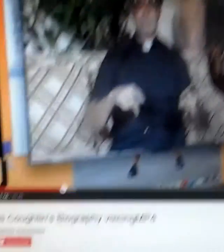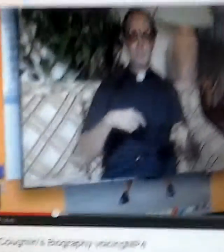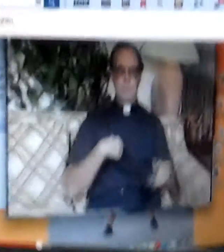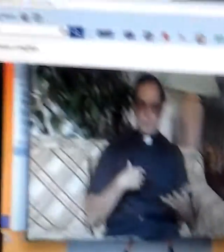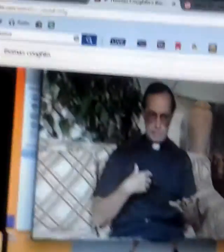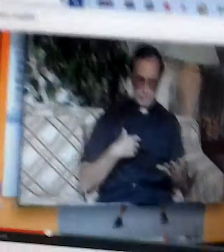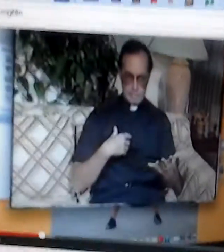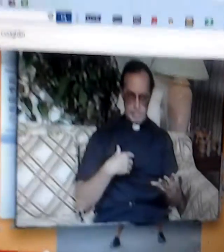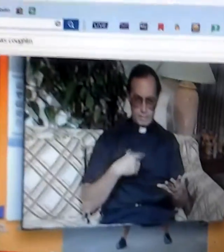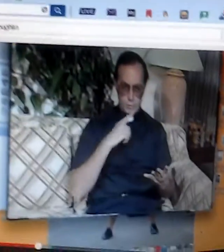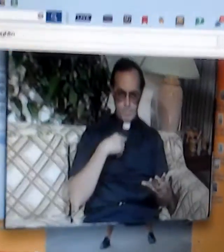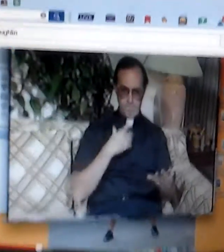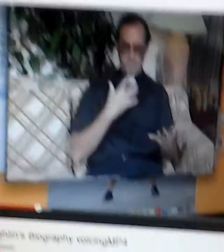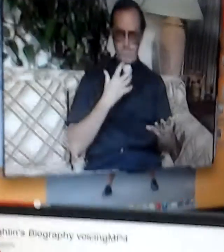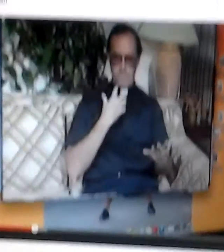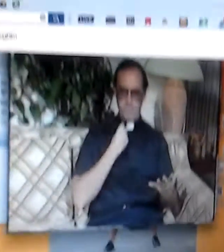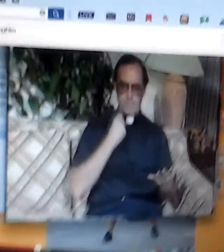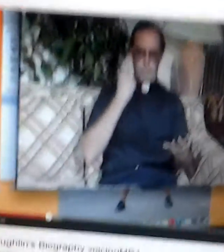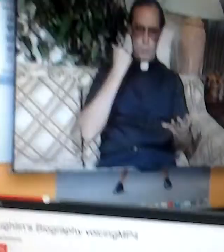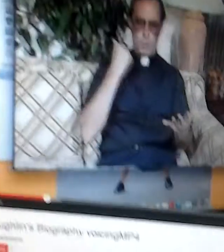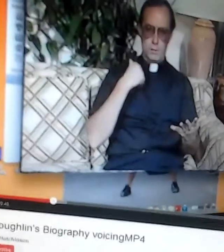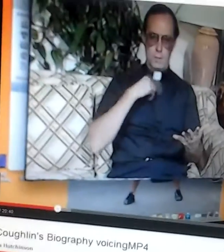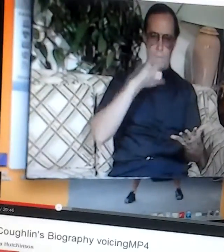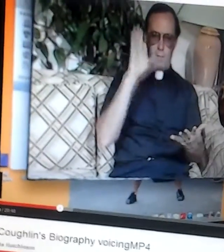So they asked me to fly and meet them.